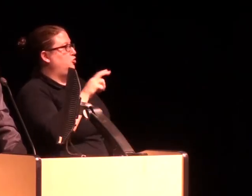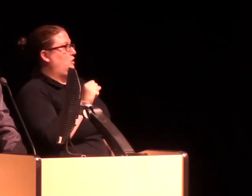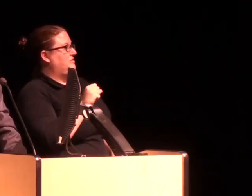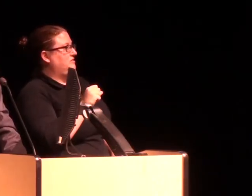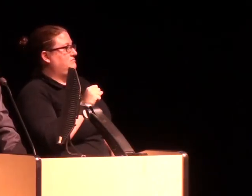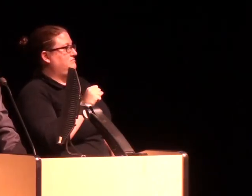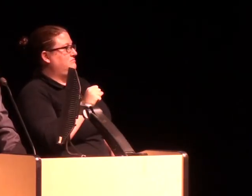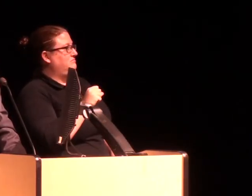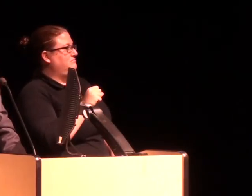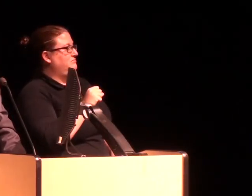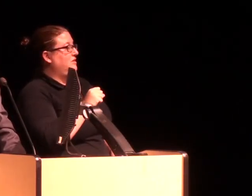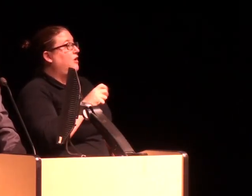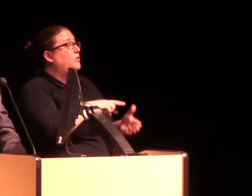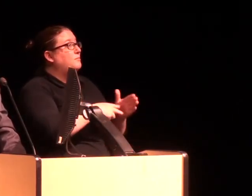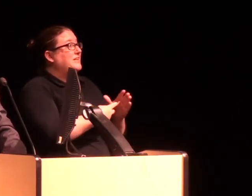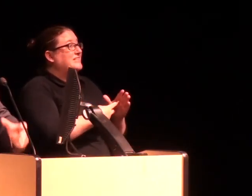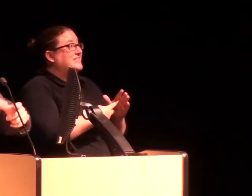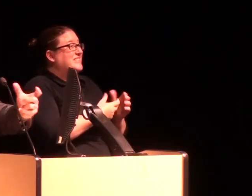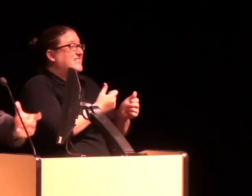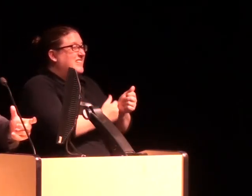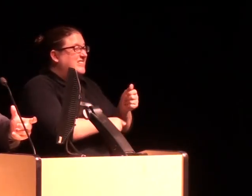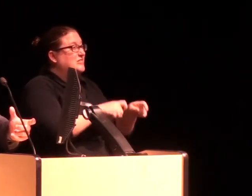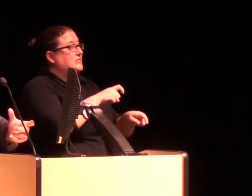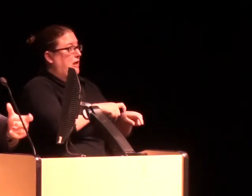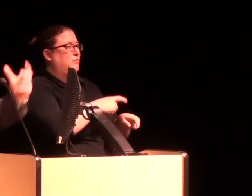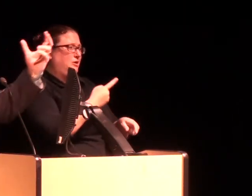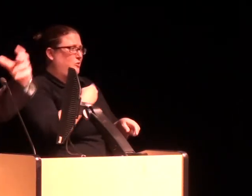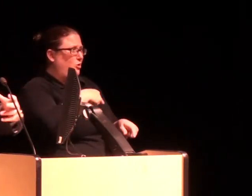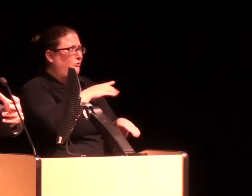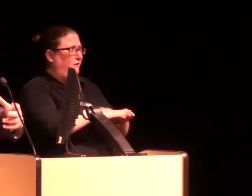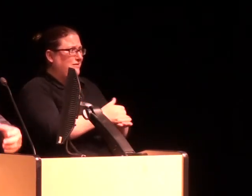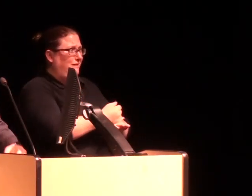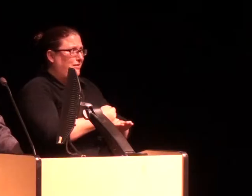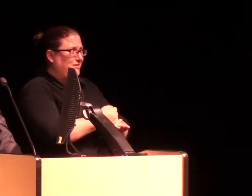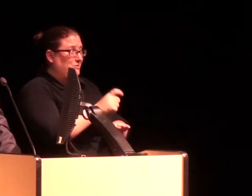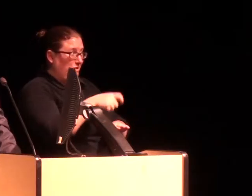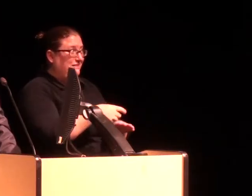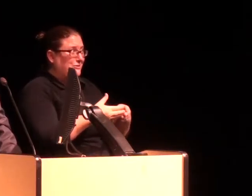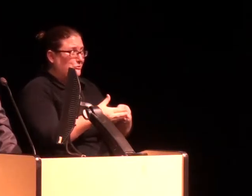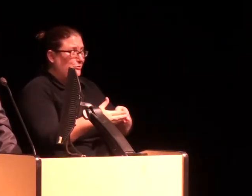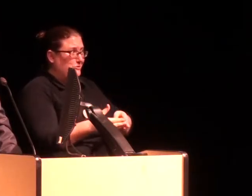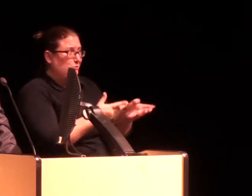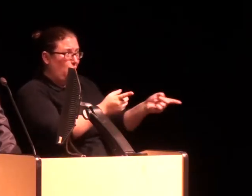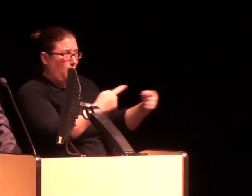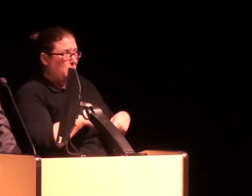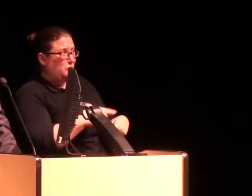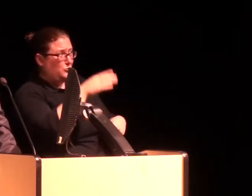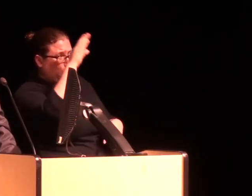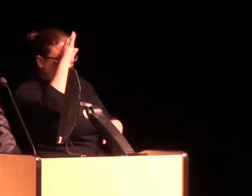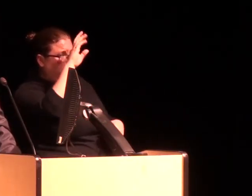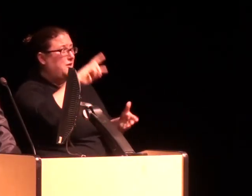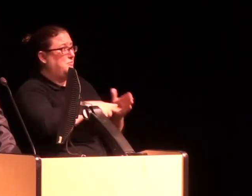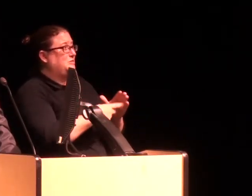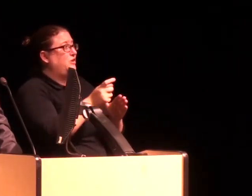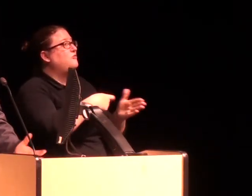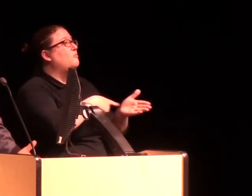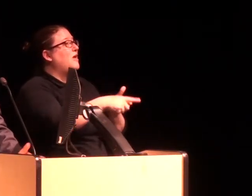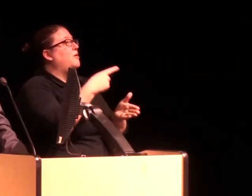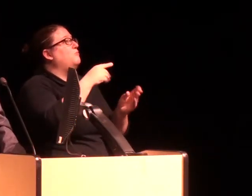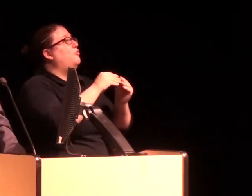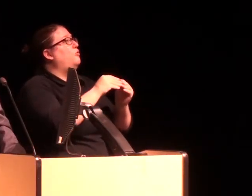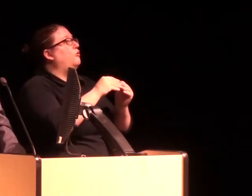What that means, every time that we need a ship and we are on an island, we need to bring things to Cuba, we need to pay more, and pay